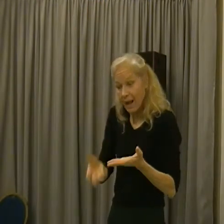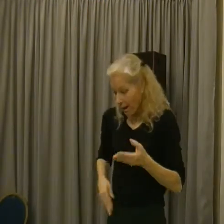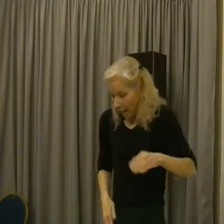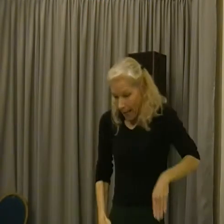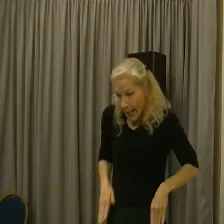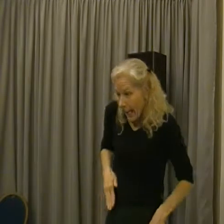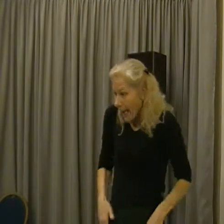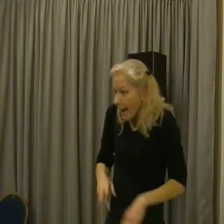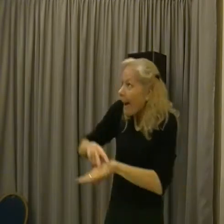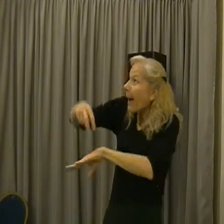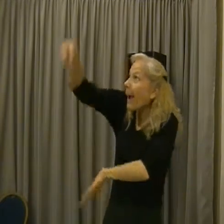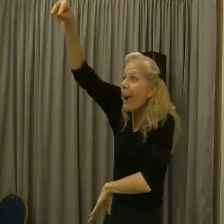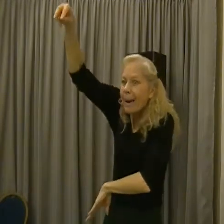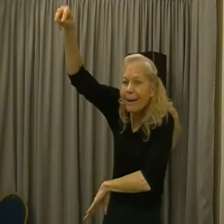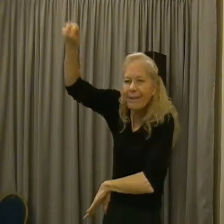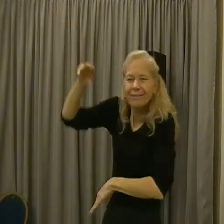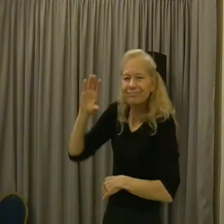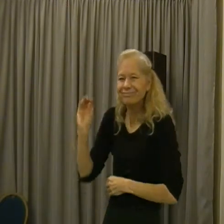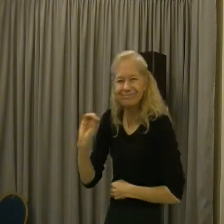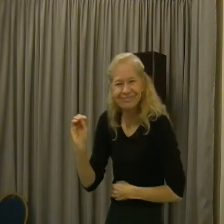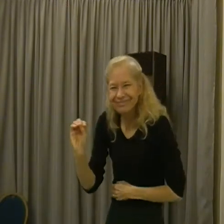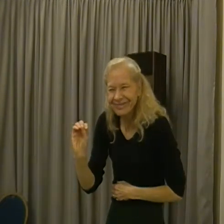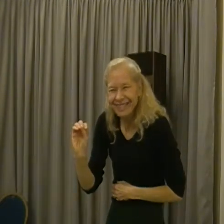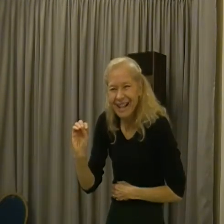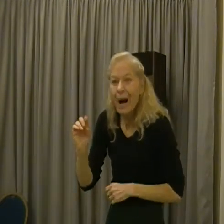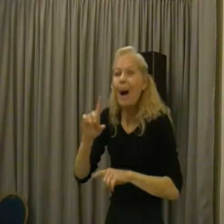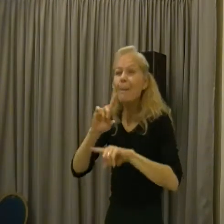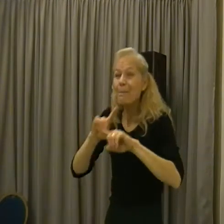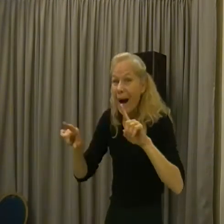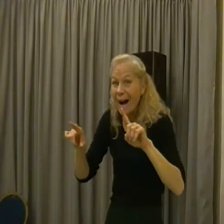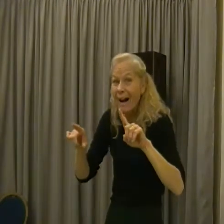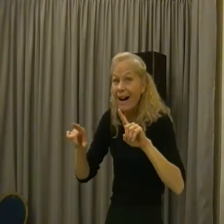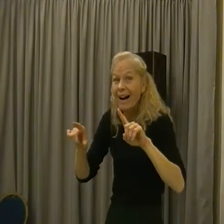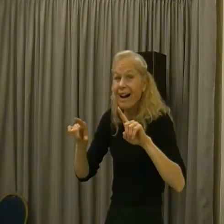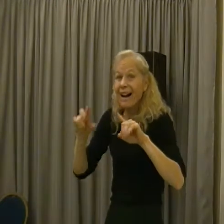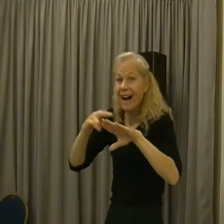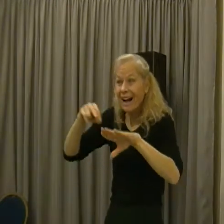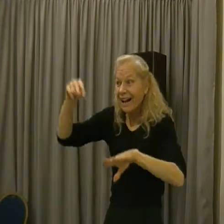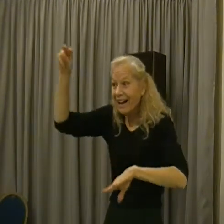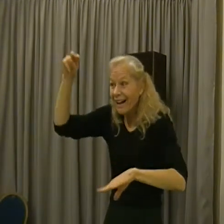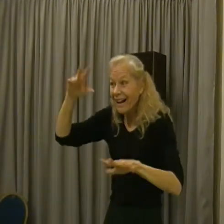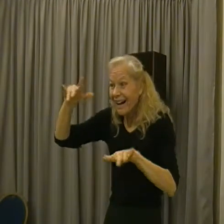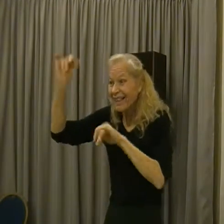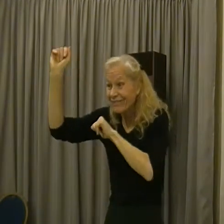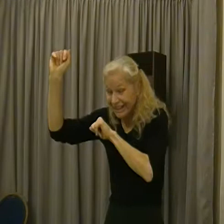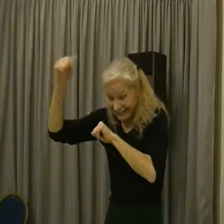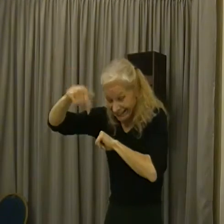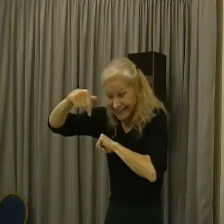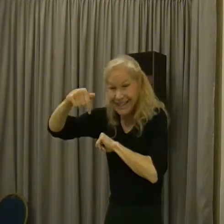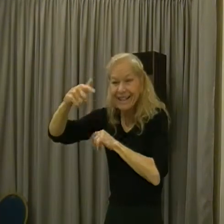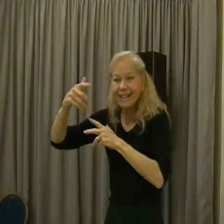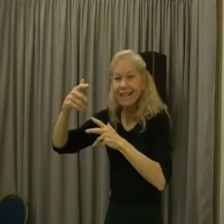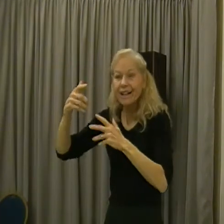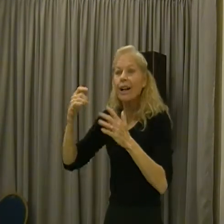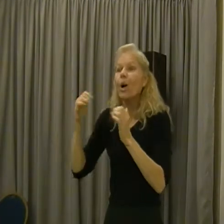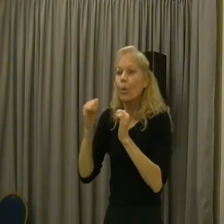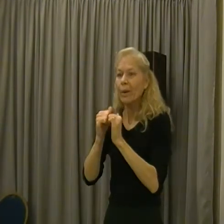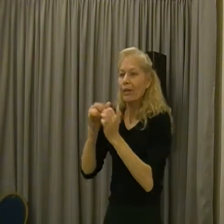righteousness. Amen. And I want to tell you something. That's true wealth, because all the wealth in the world won't buy you an entrance into